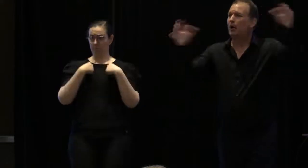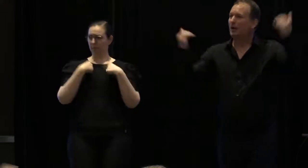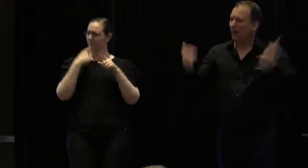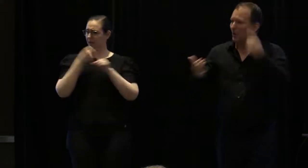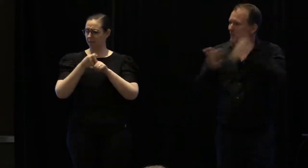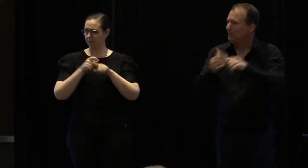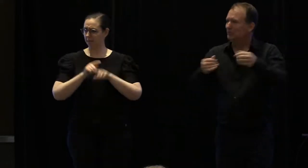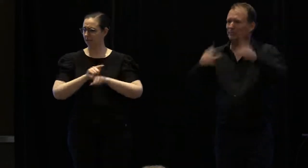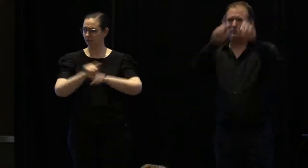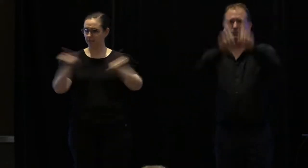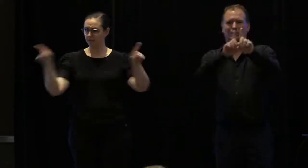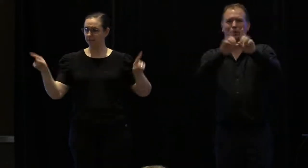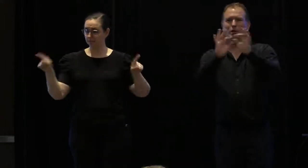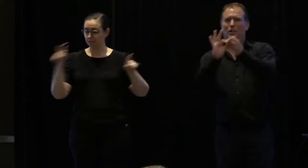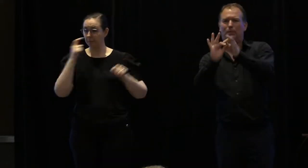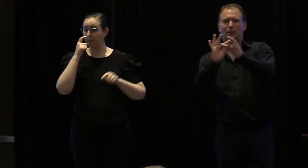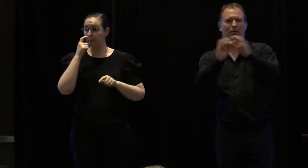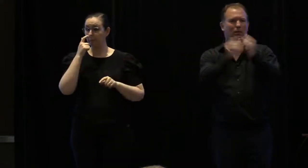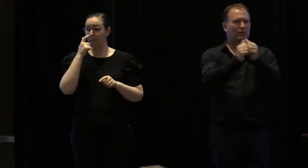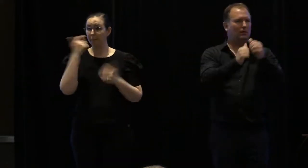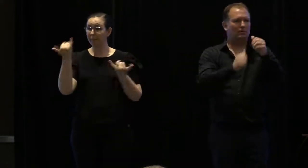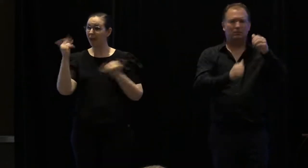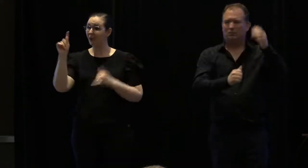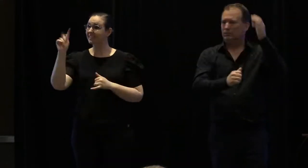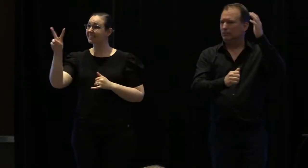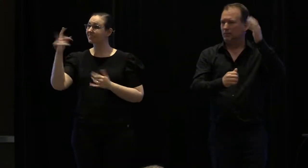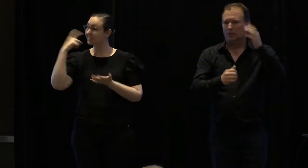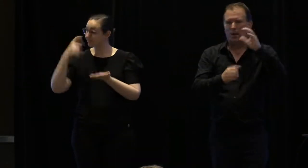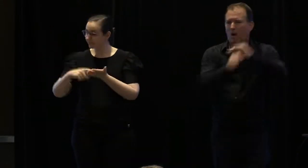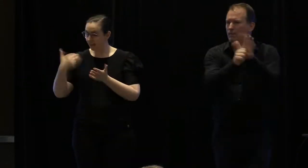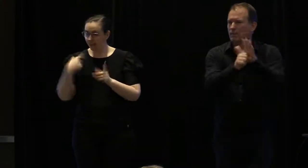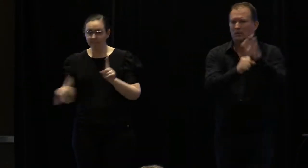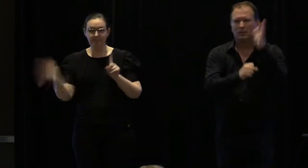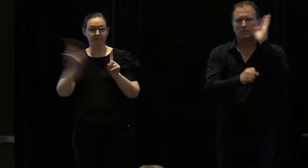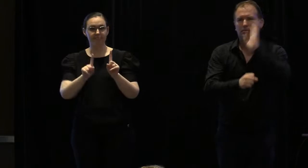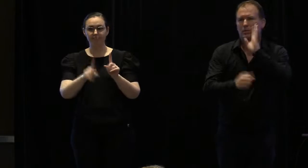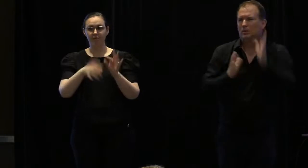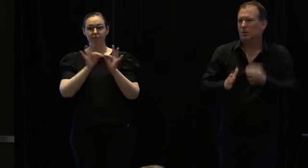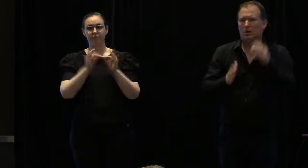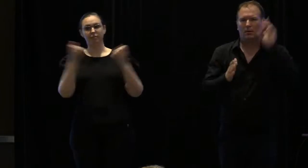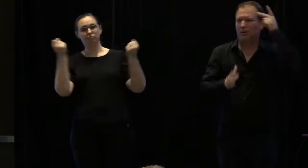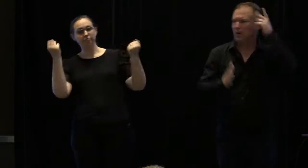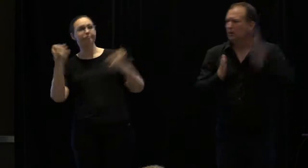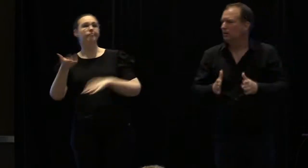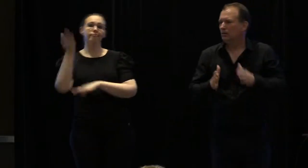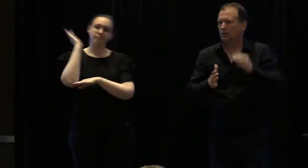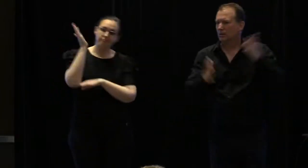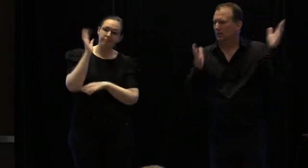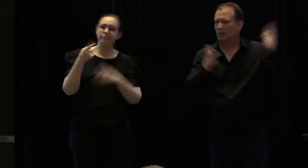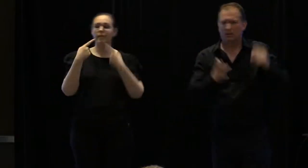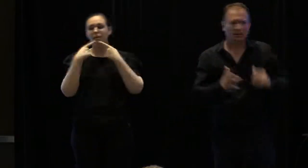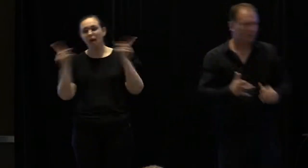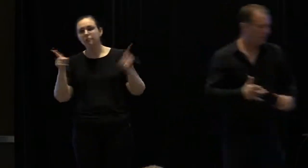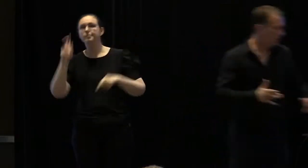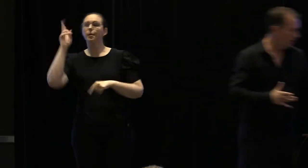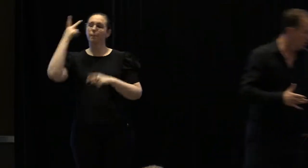to reach the masses. And the next thing you know, we had an interpreter standing on stage, on camera,